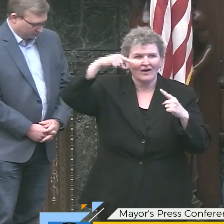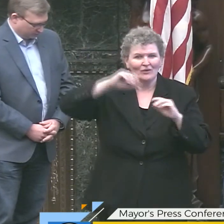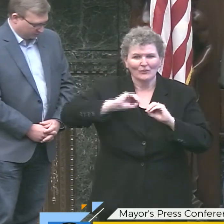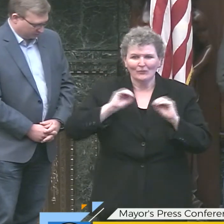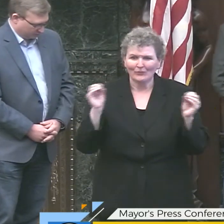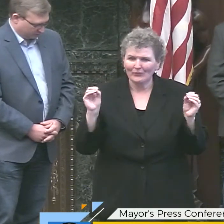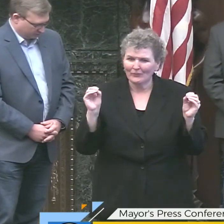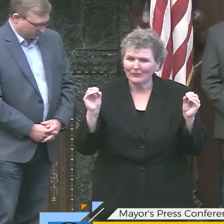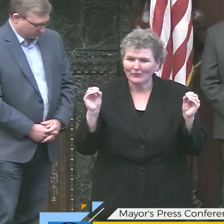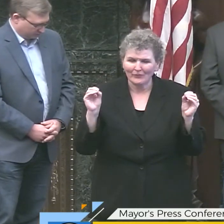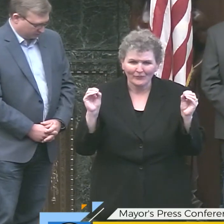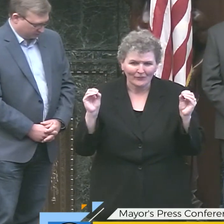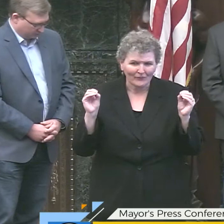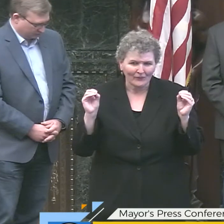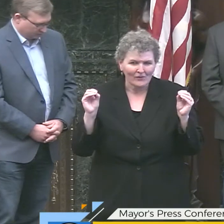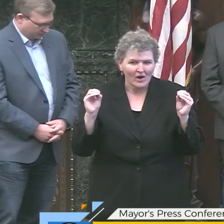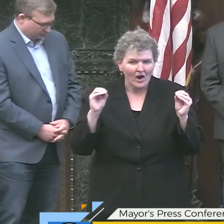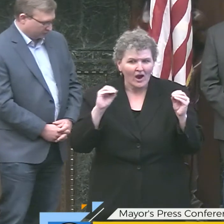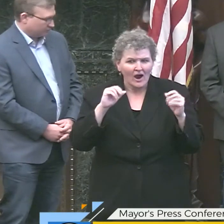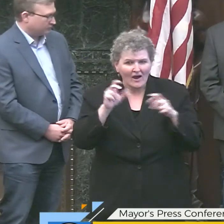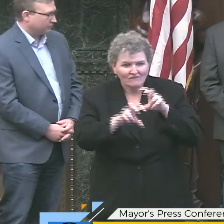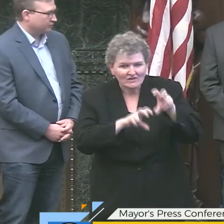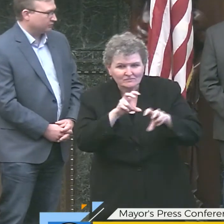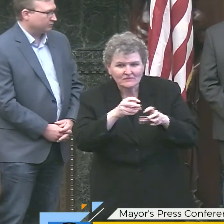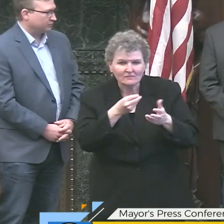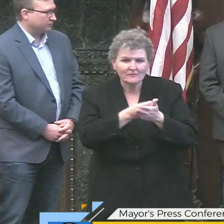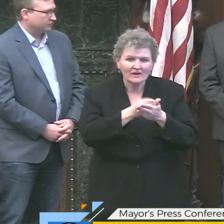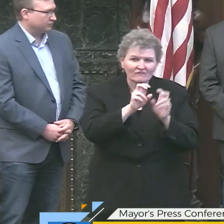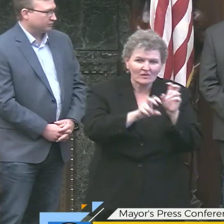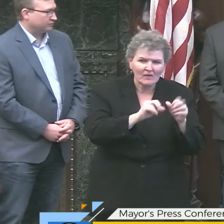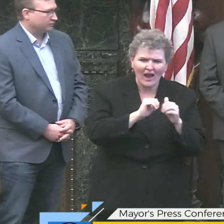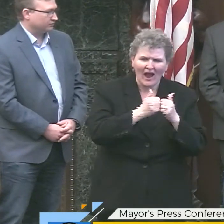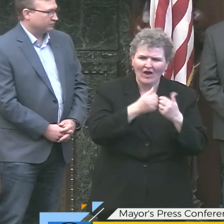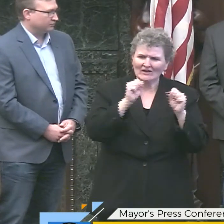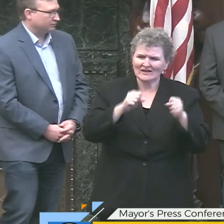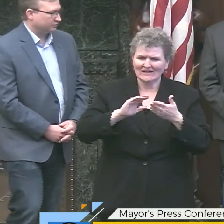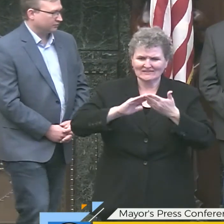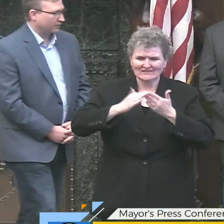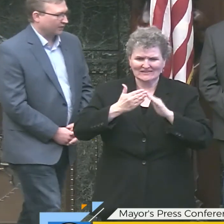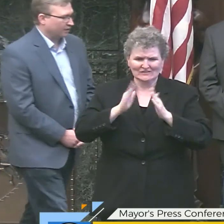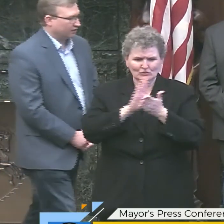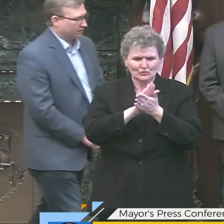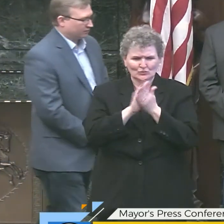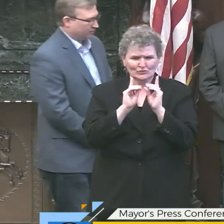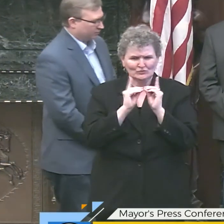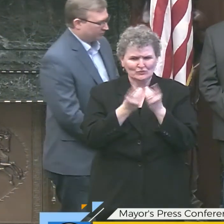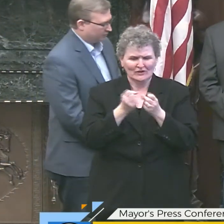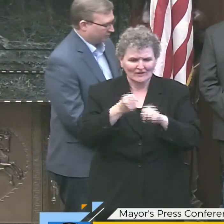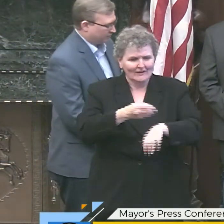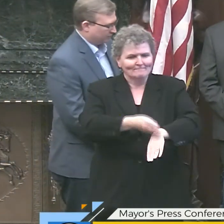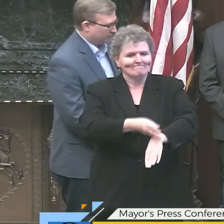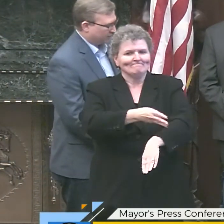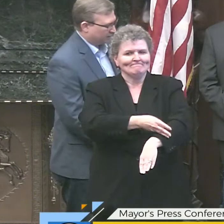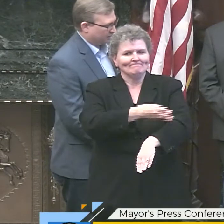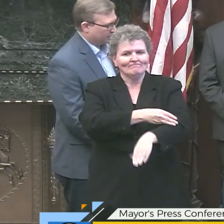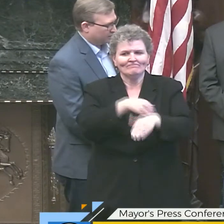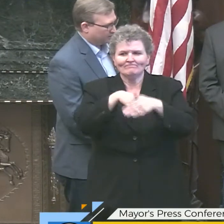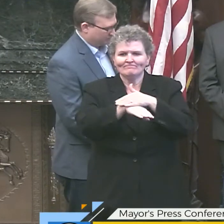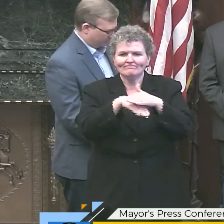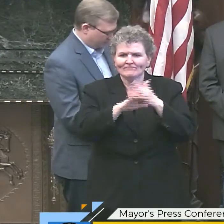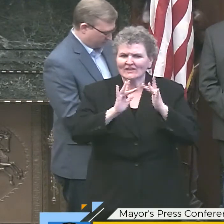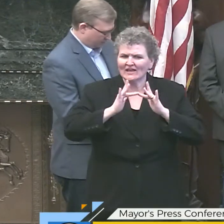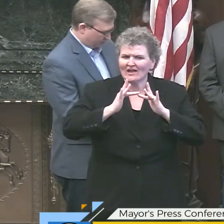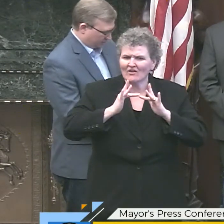do you have any estimates on that? And B, can you tell us what steps the city and district are taking to increase that? Do you have goals for doing that?